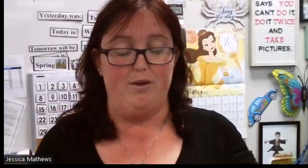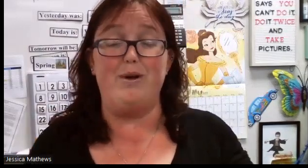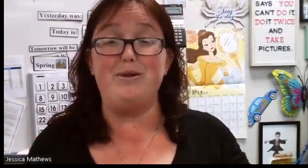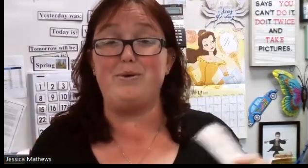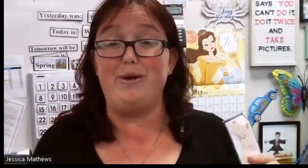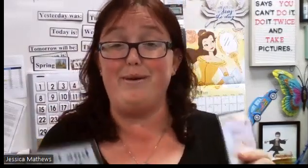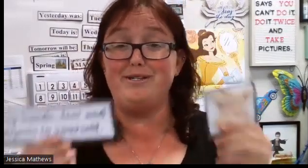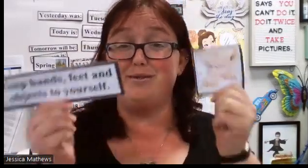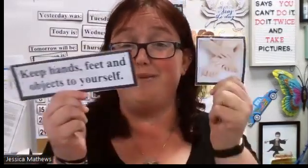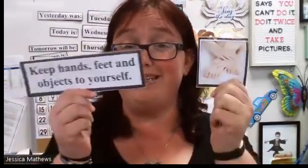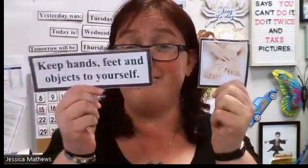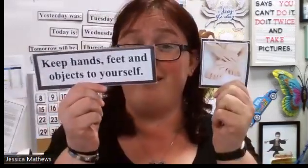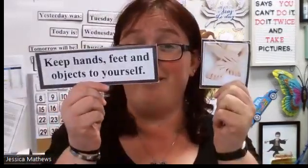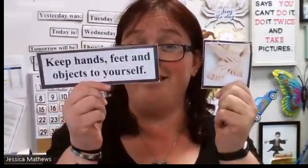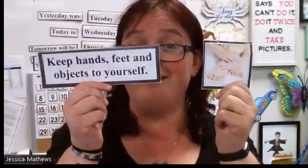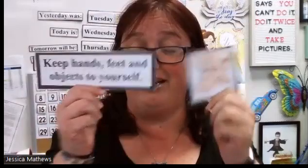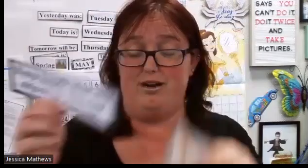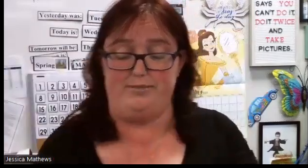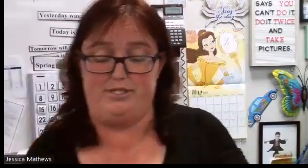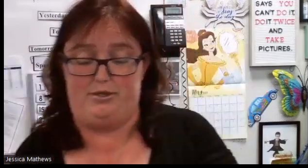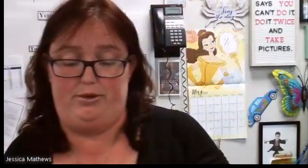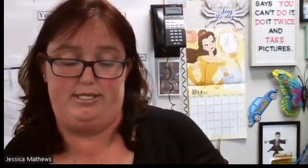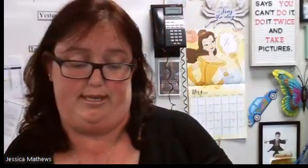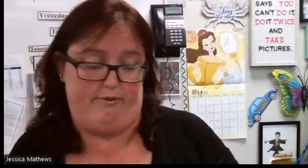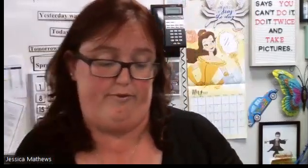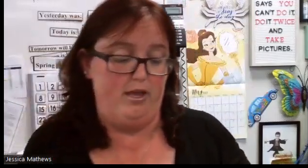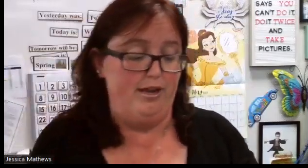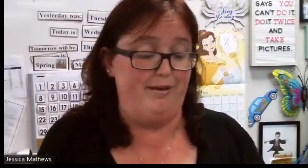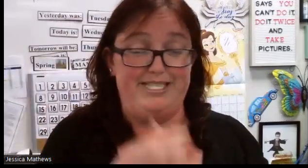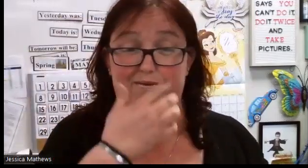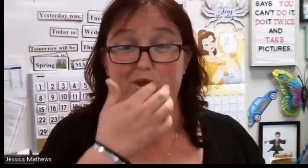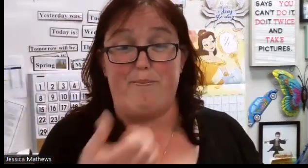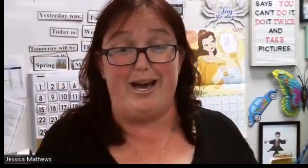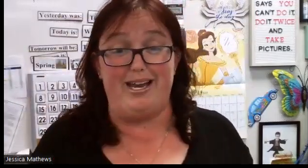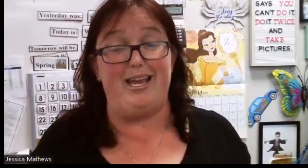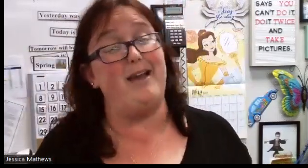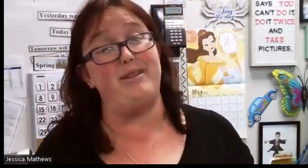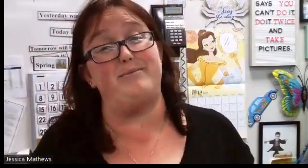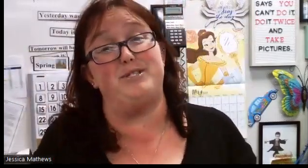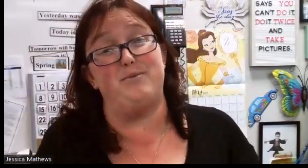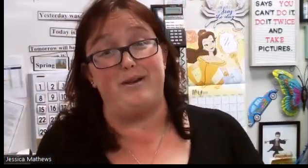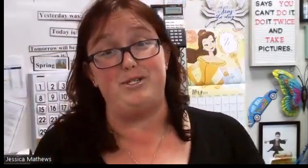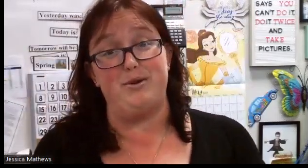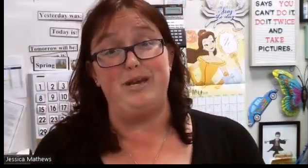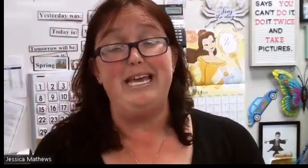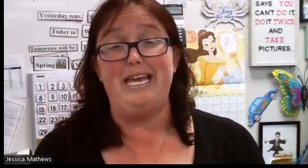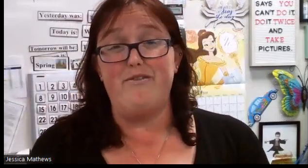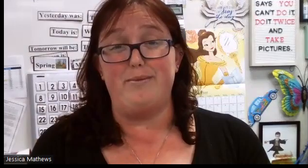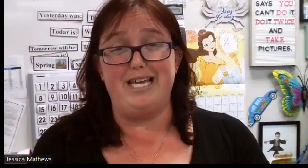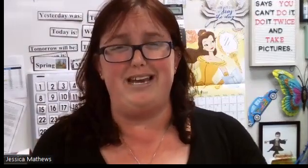One great way to show respect is by keeping hands feet and objects to yourself. You need be safe with your body and with the objects around you, even if you're upset,